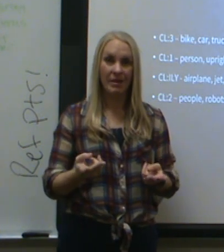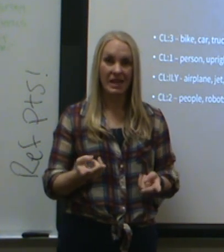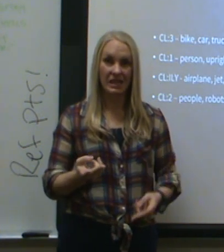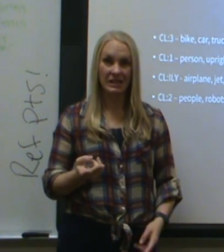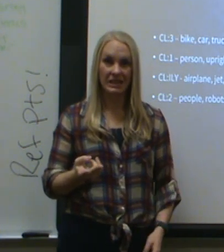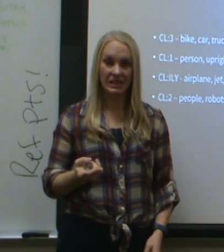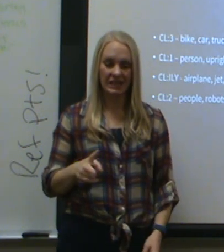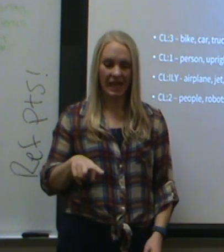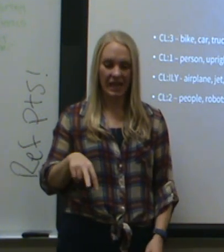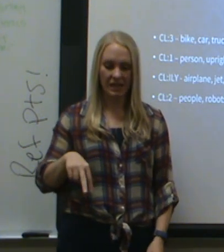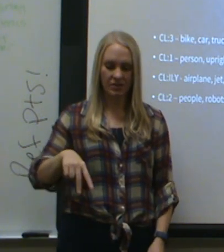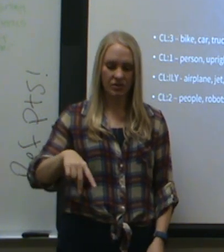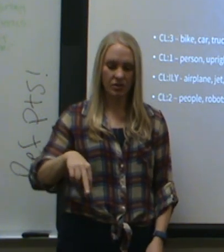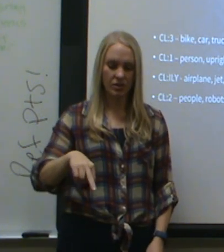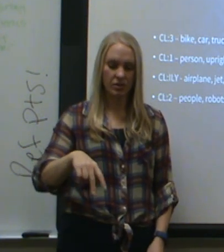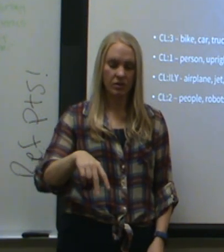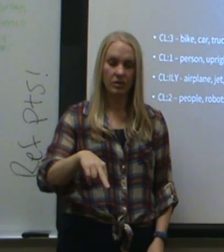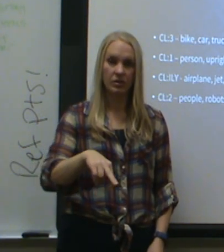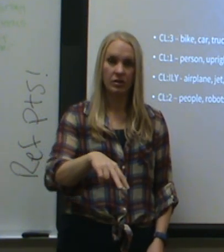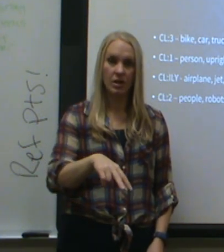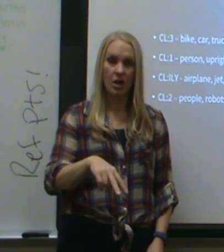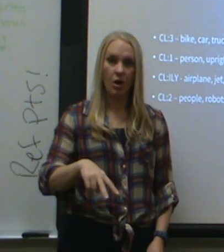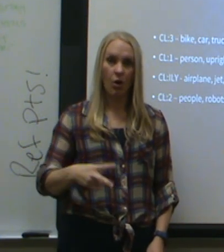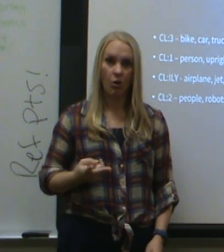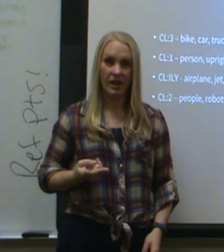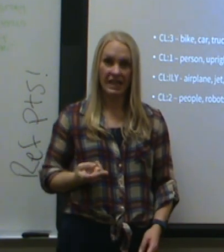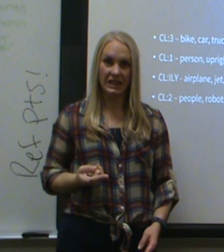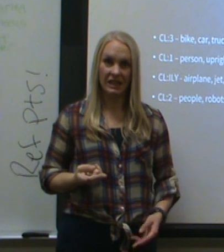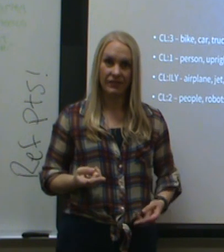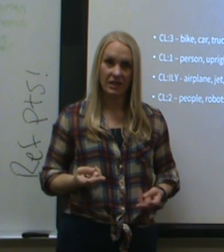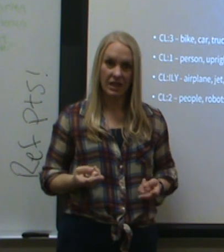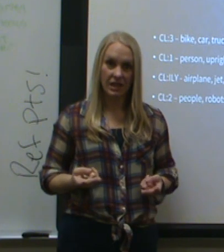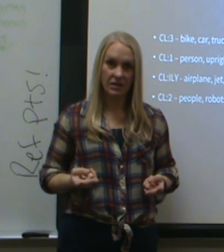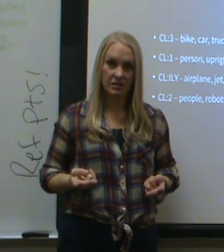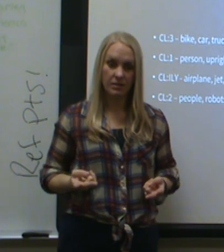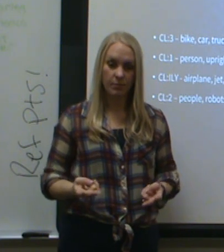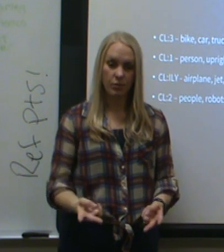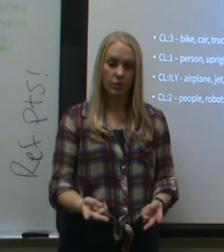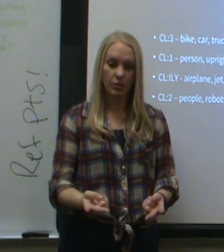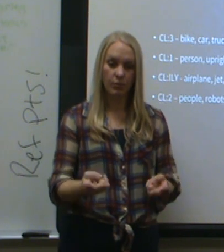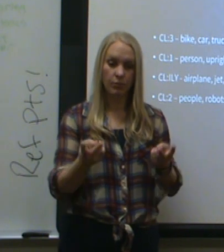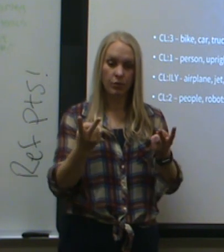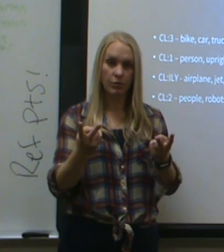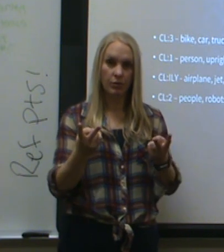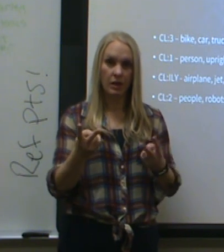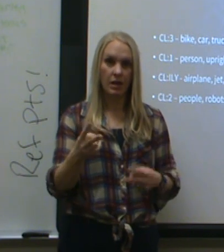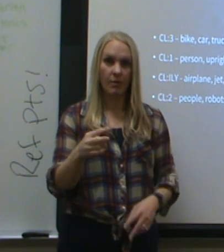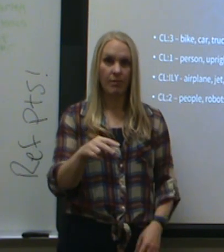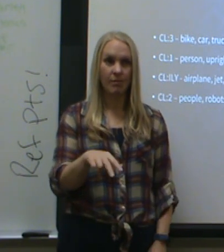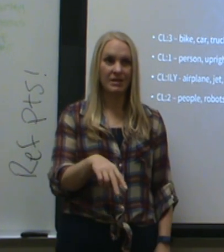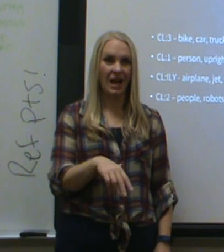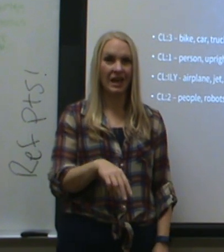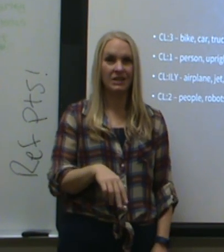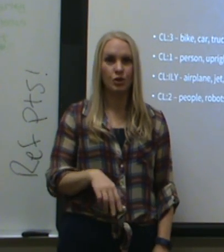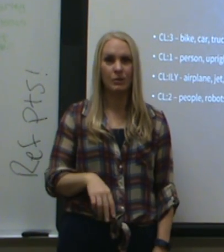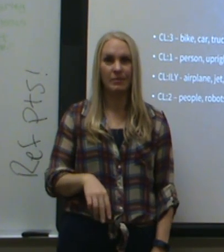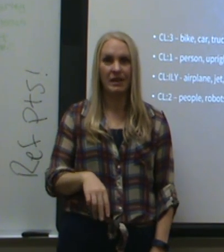maybe legs, or it can lift things. Maybe his eyes shoot